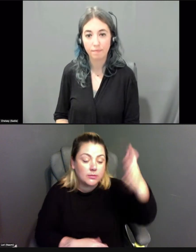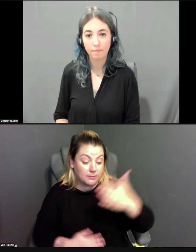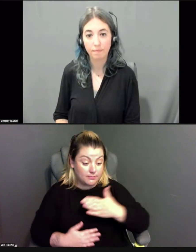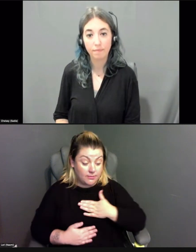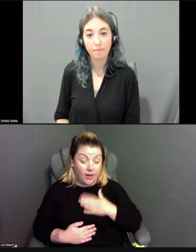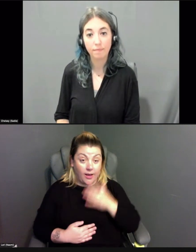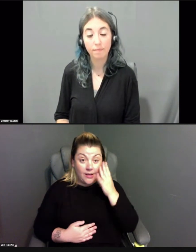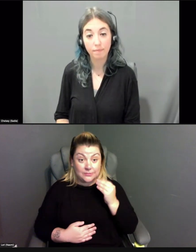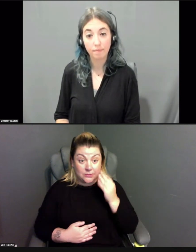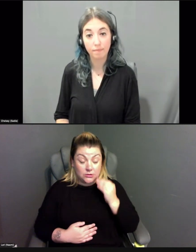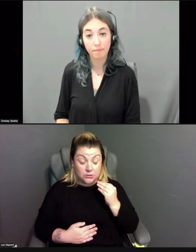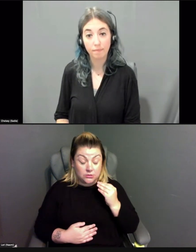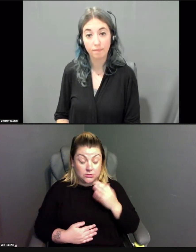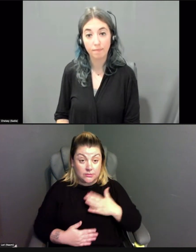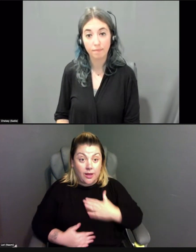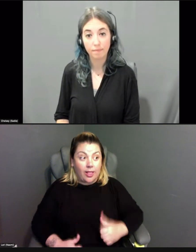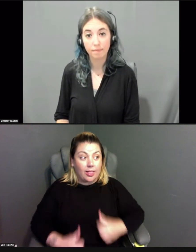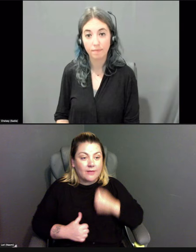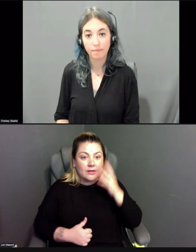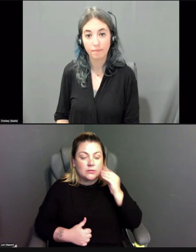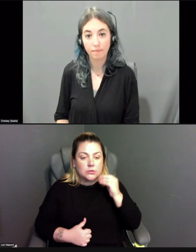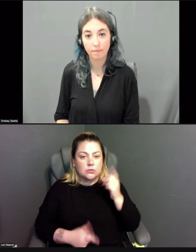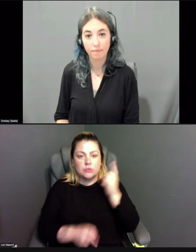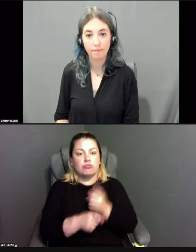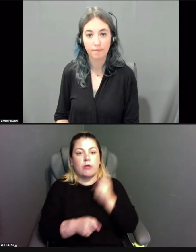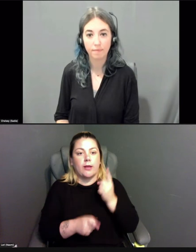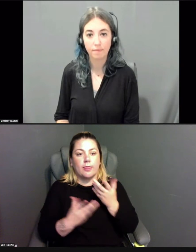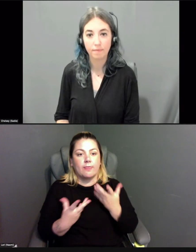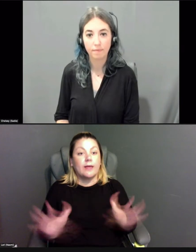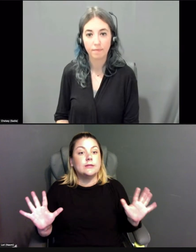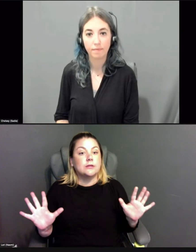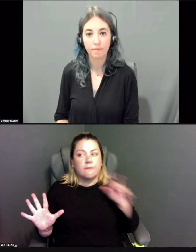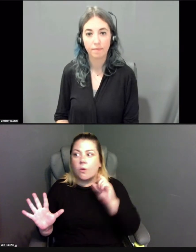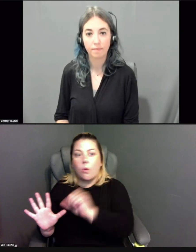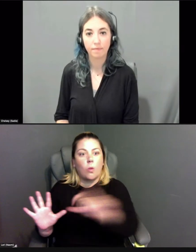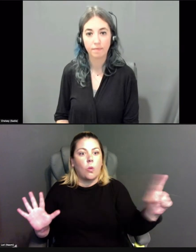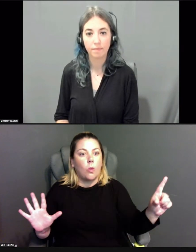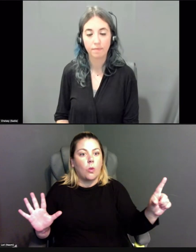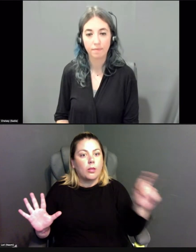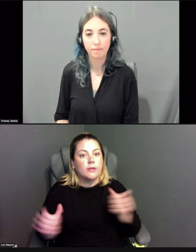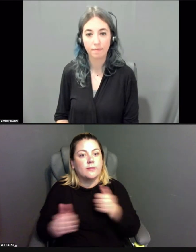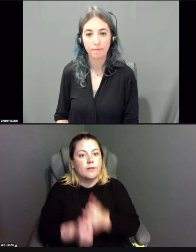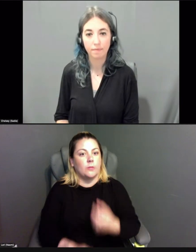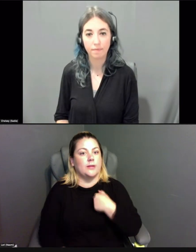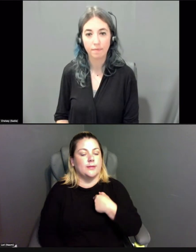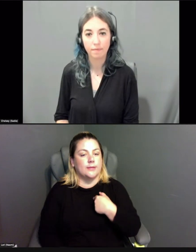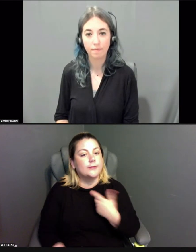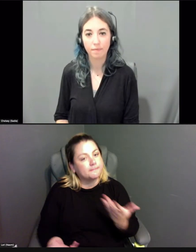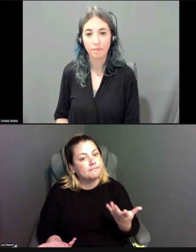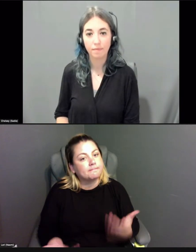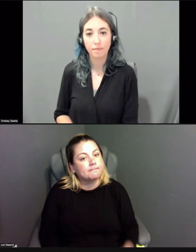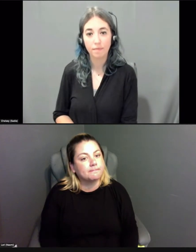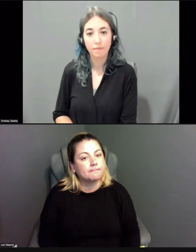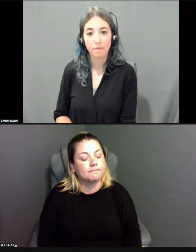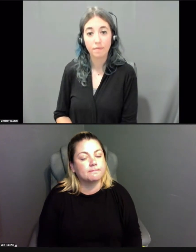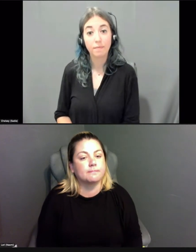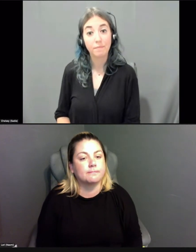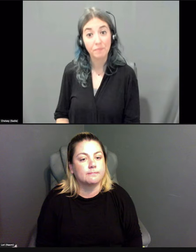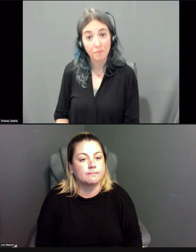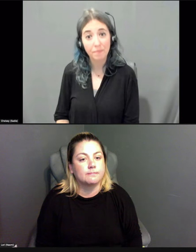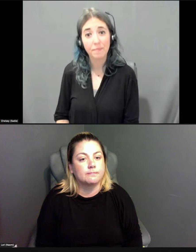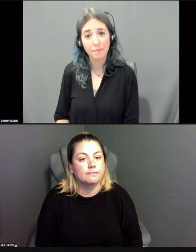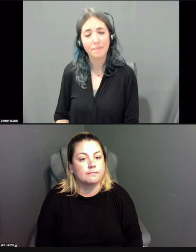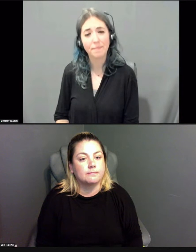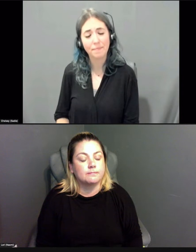somehow the quote unquote right thing to do for everyone. You know how else this shows up? I know a lot of the examples that we